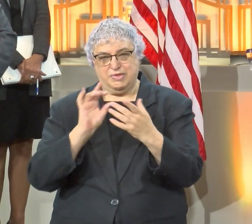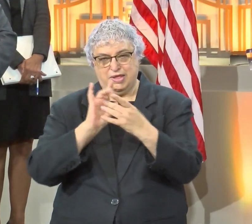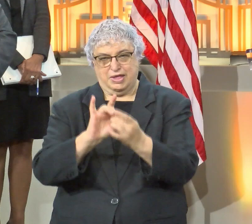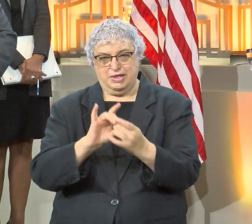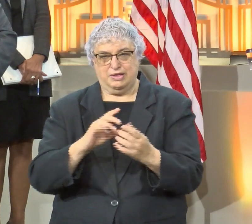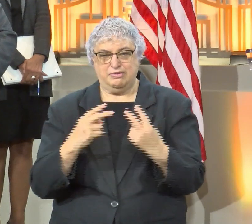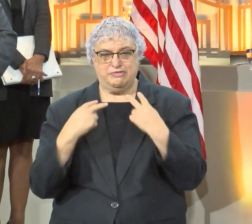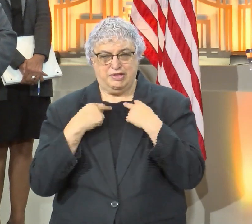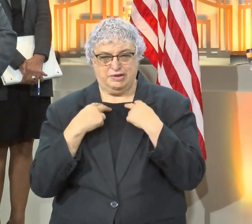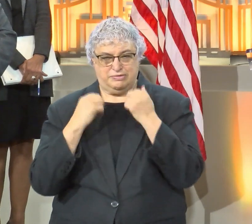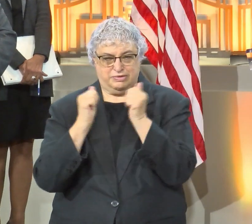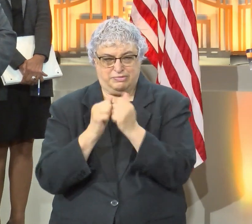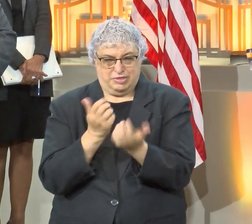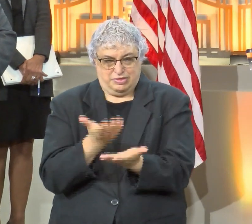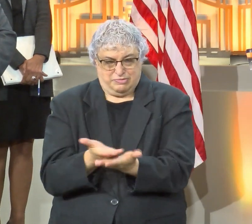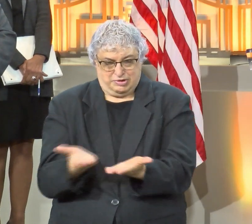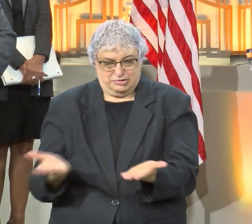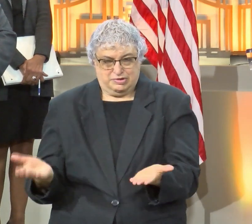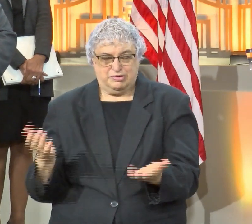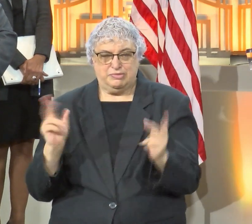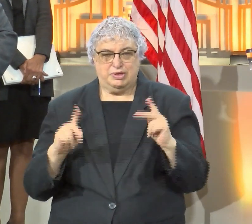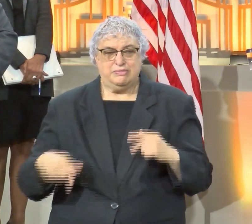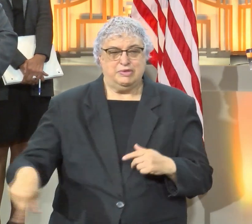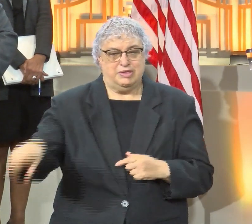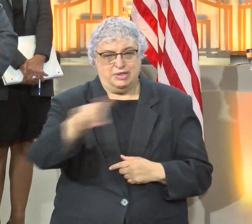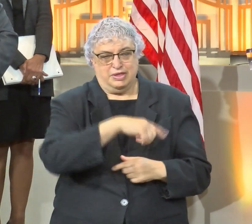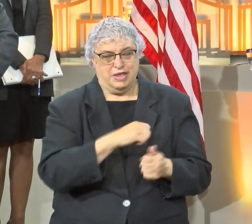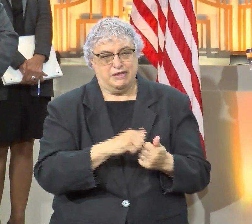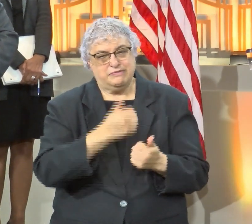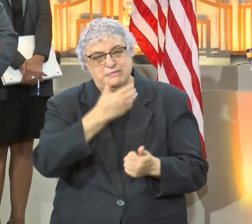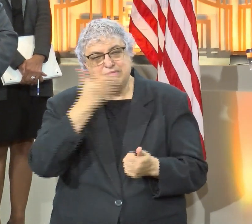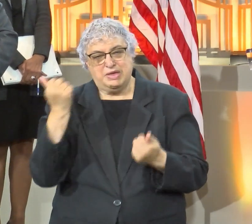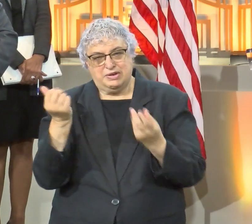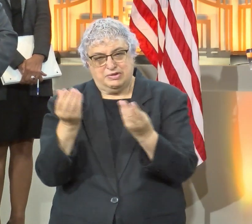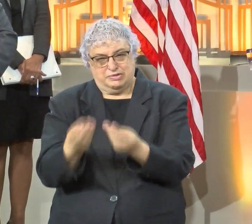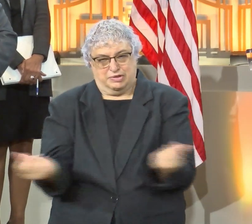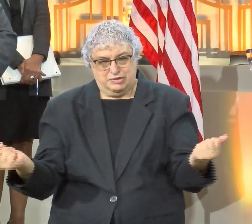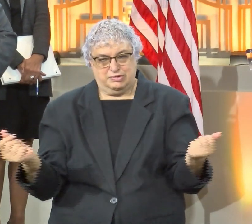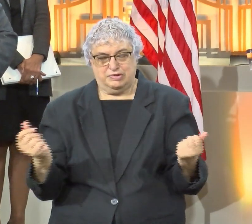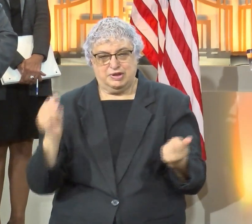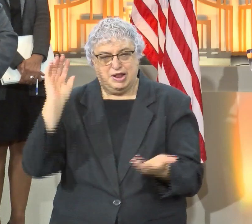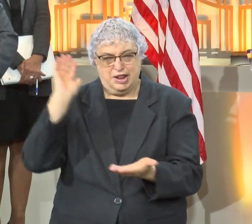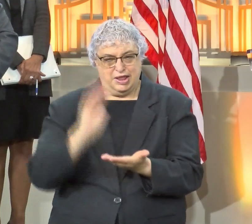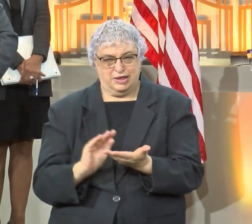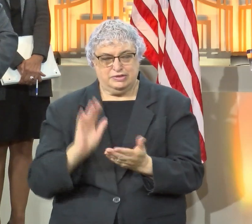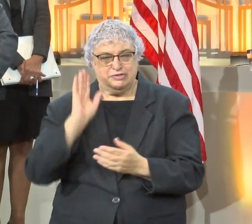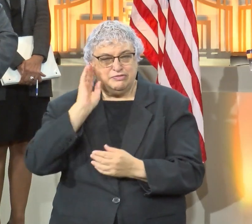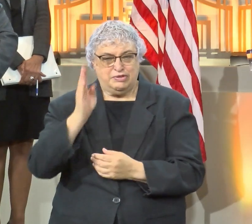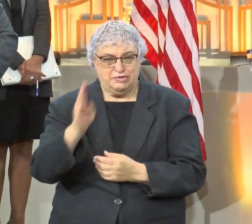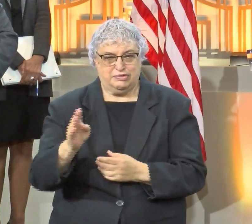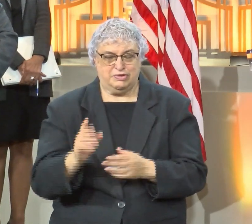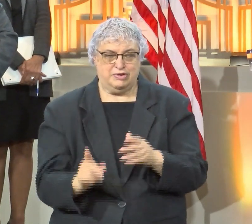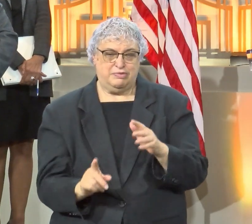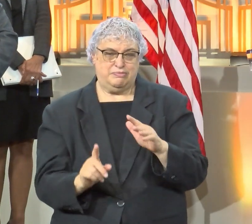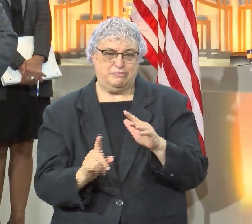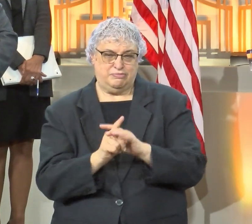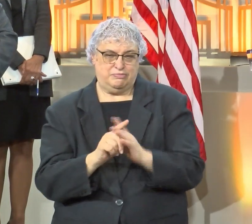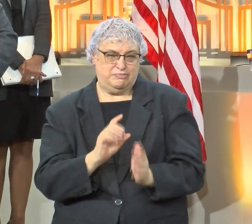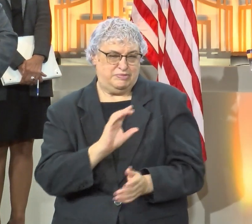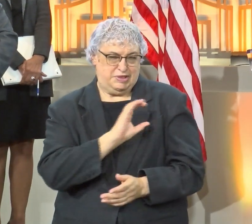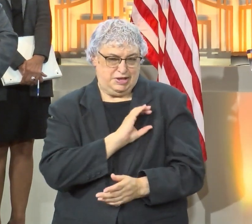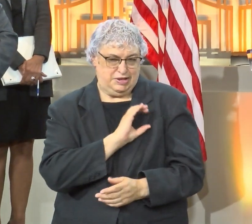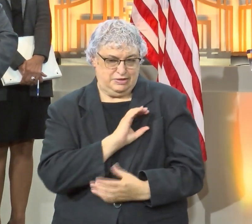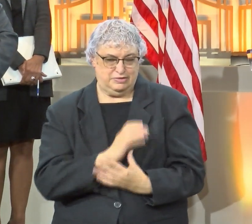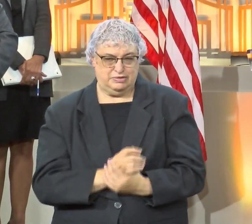to resources, we enable our public to have a more permanent resolution, thereby reducing the need for a future police response.